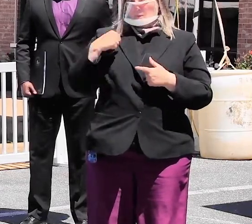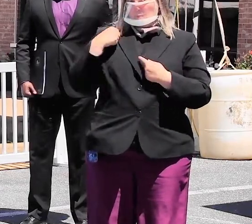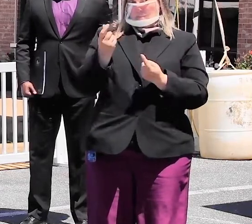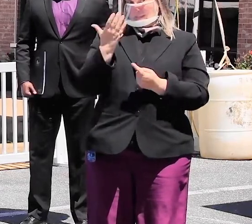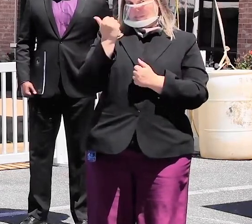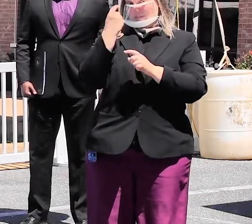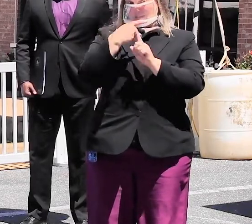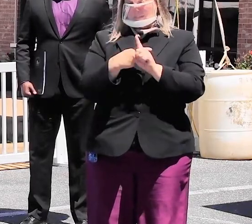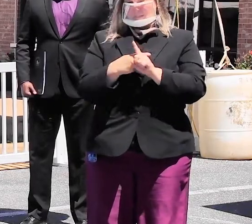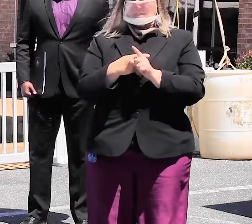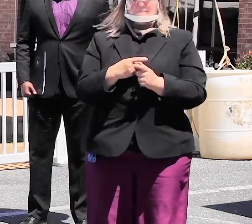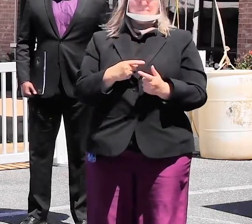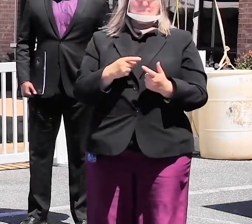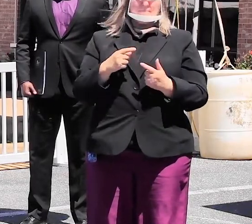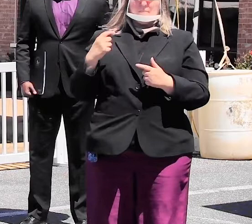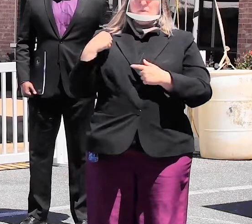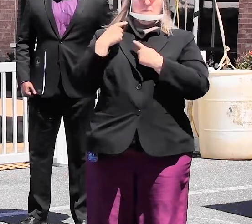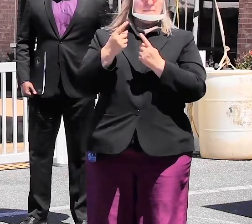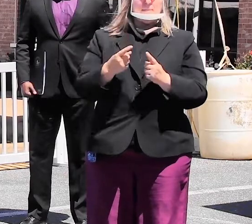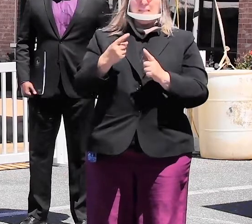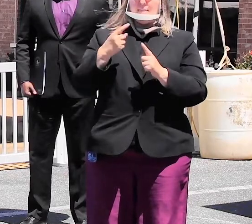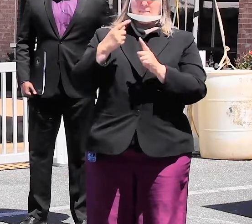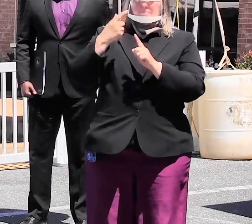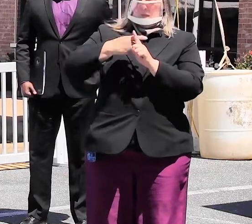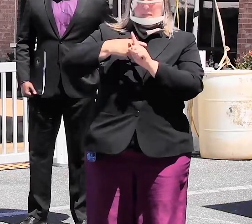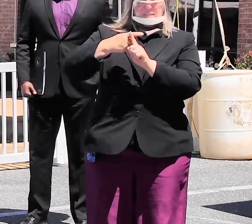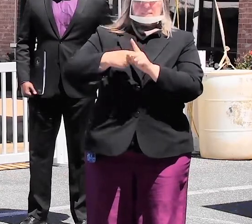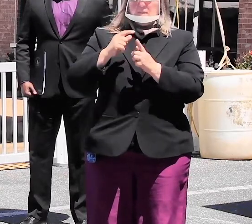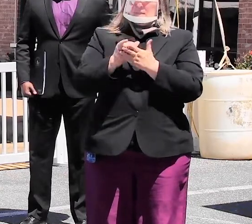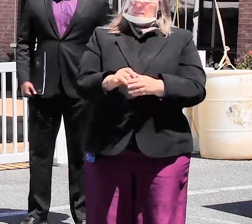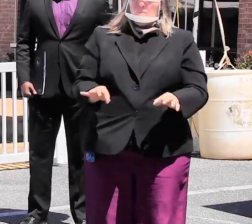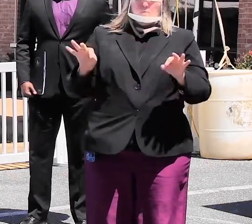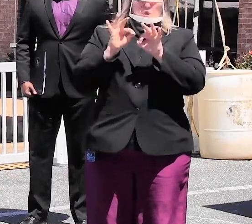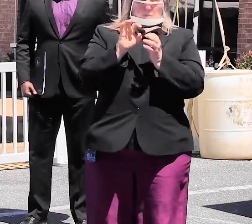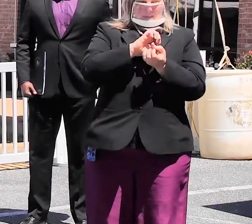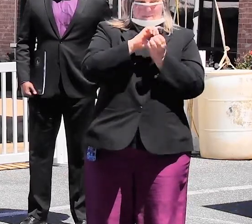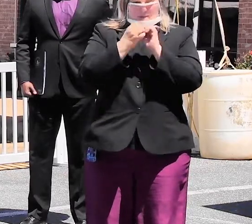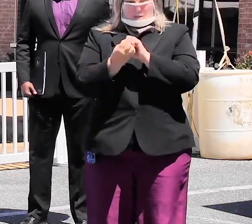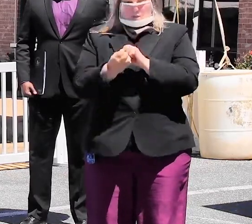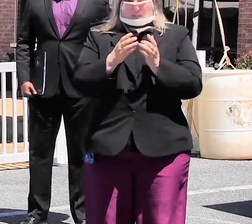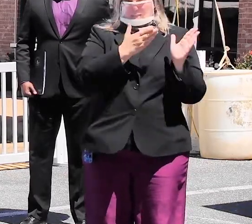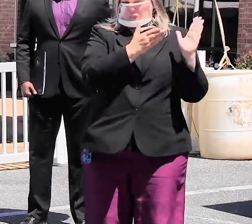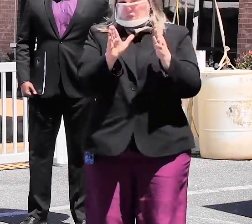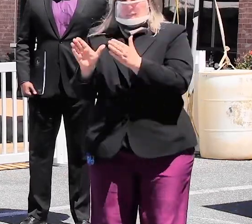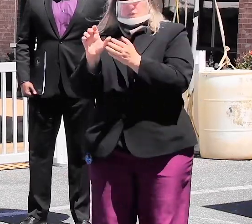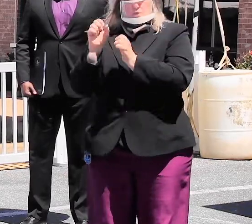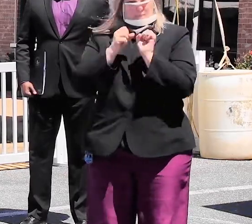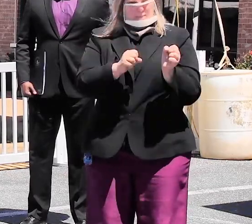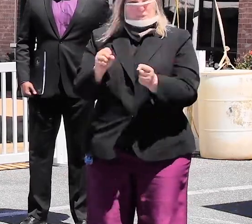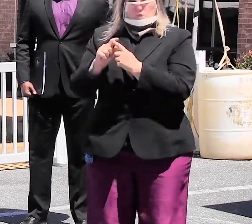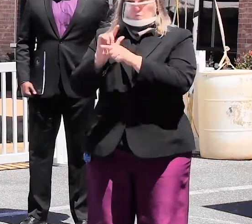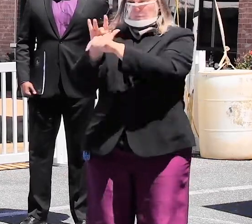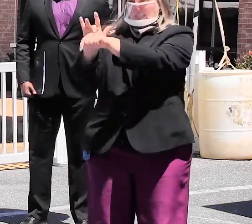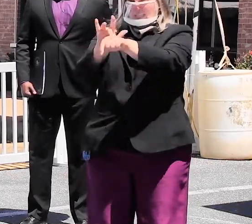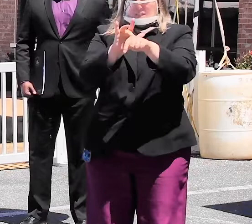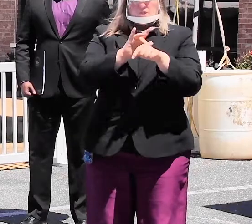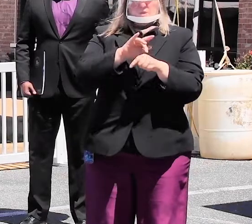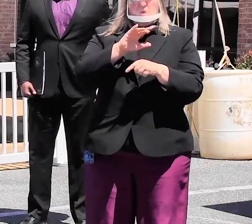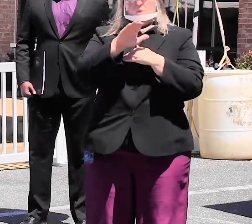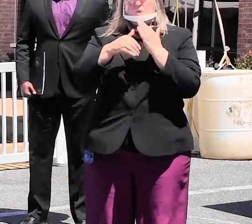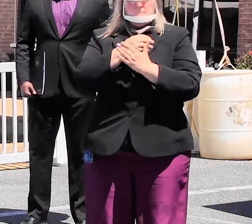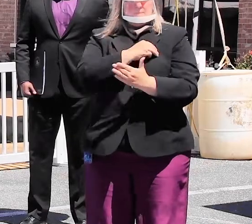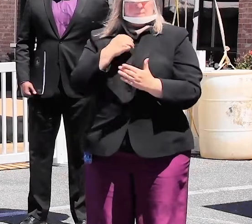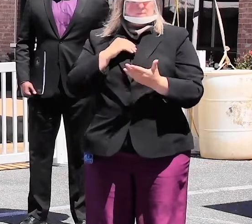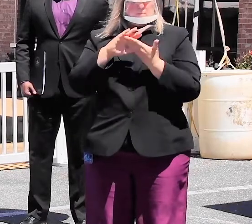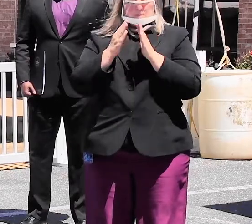months. Over the last months, it has been critical to evolve and change strategies to reach other members of our community. While we